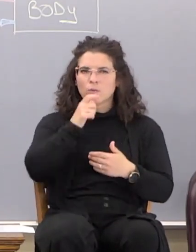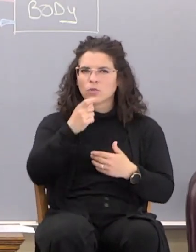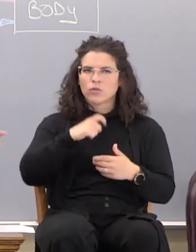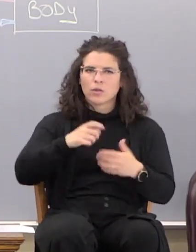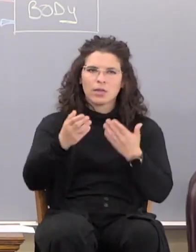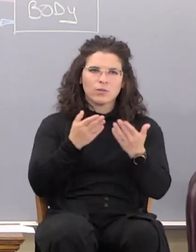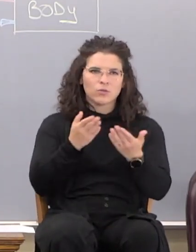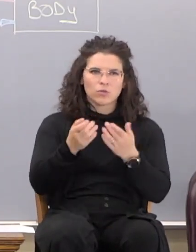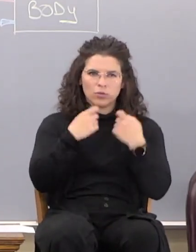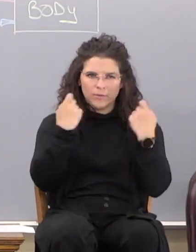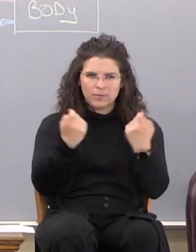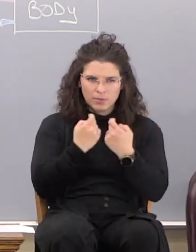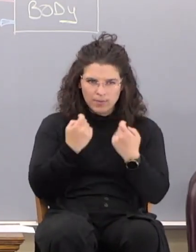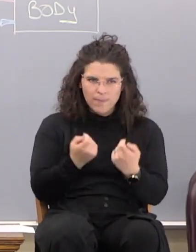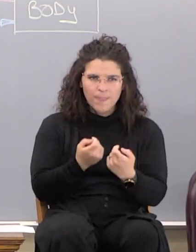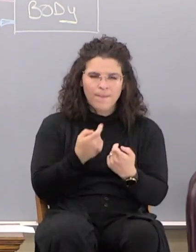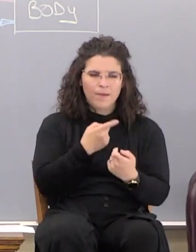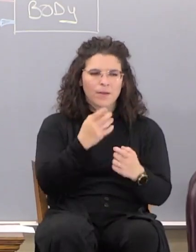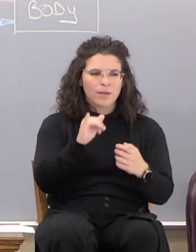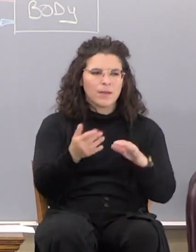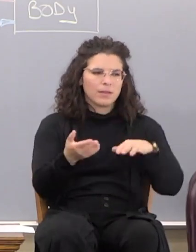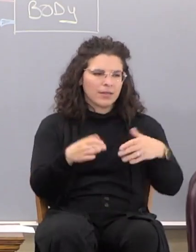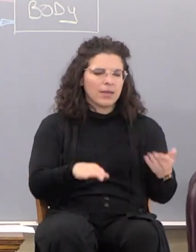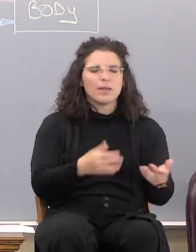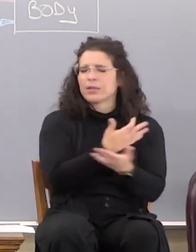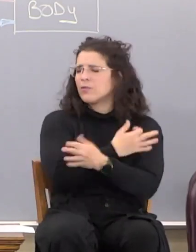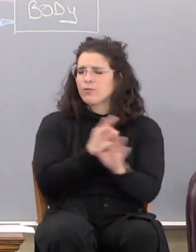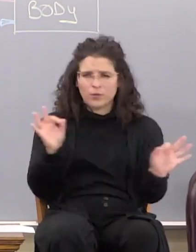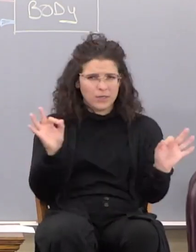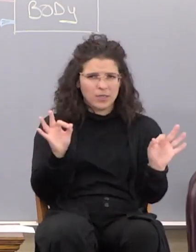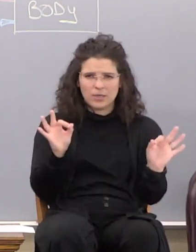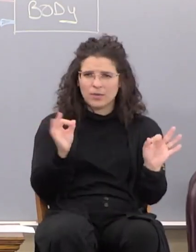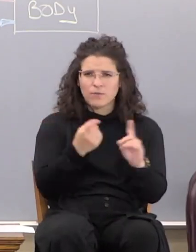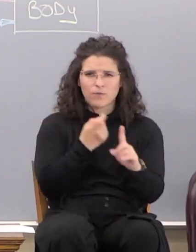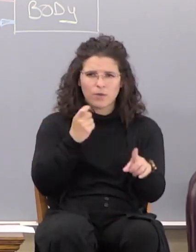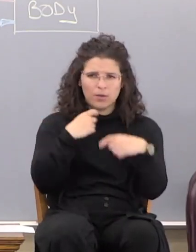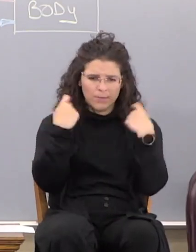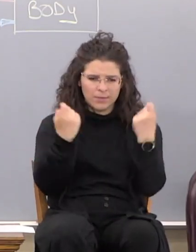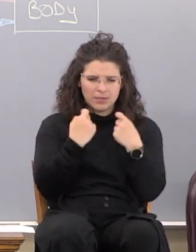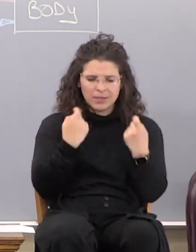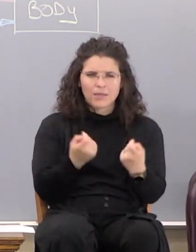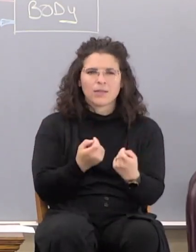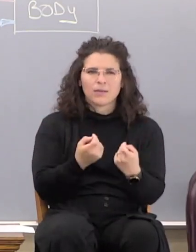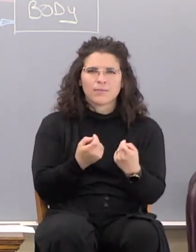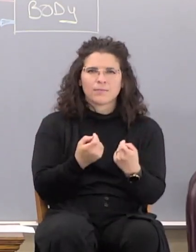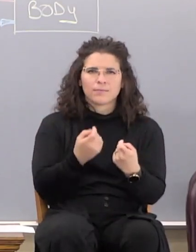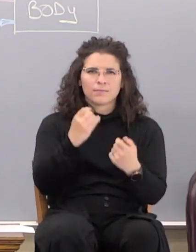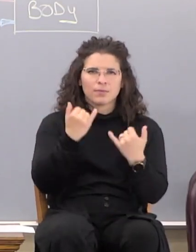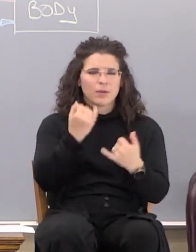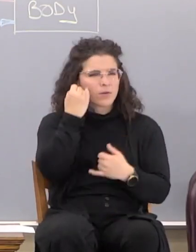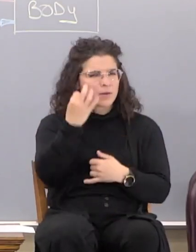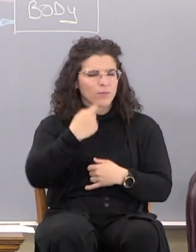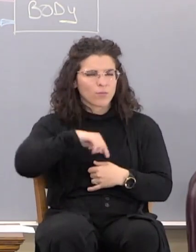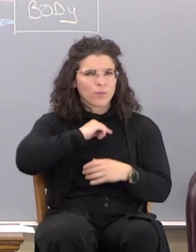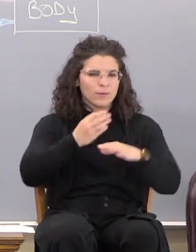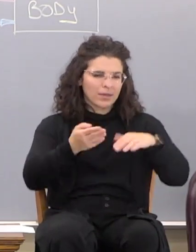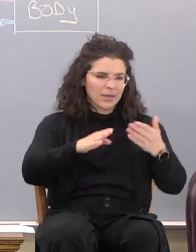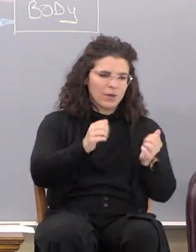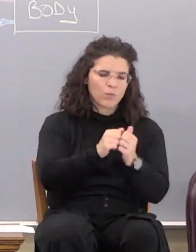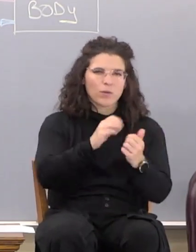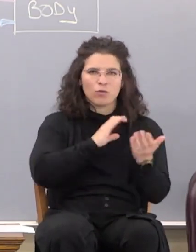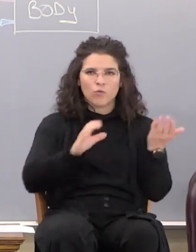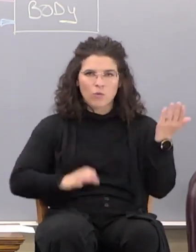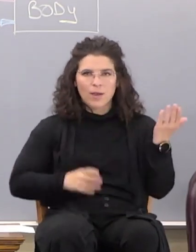not serve sin. For he that is dead is freed from sin. Now, if we be dead with Christ,